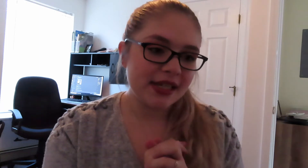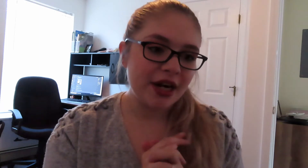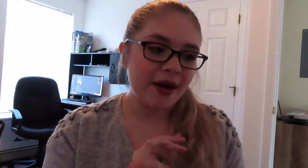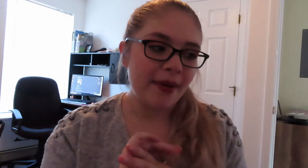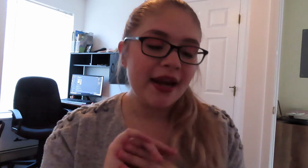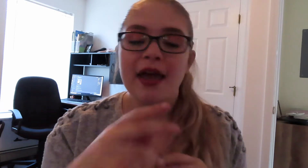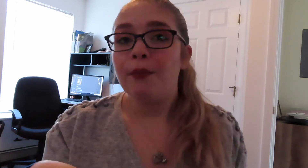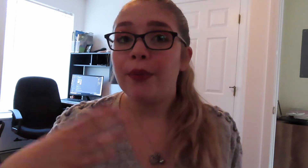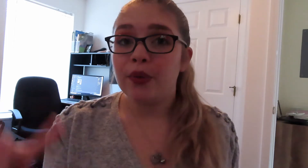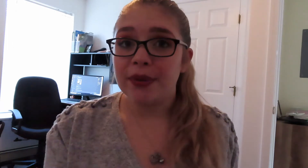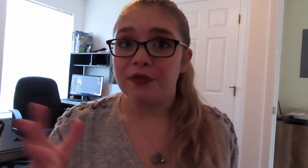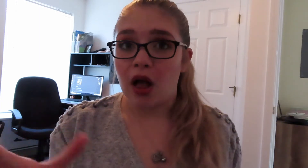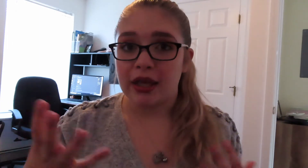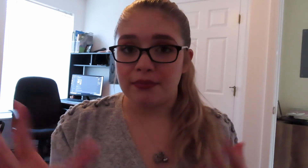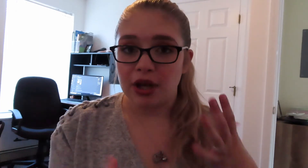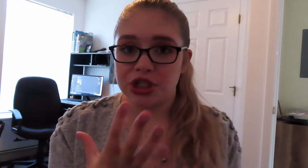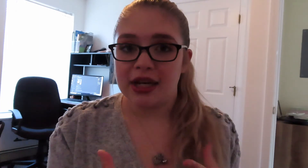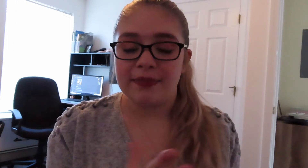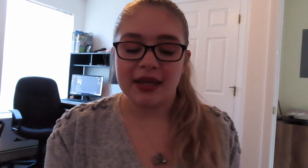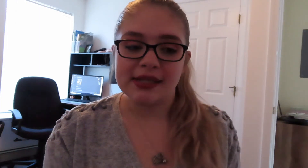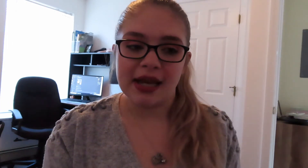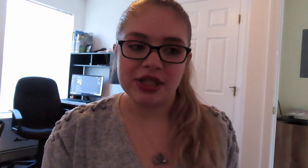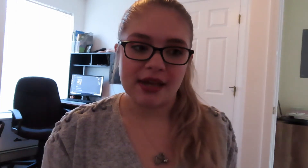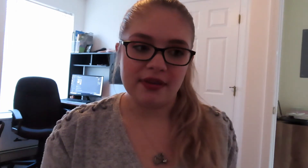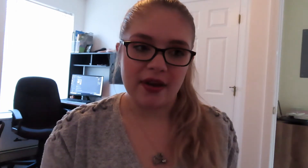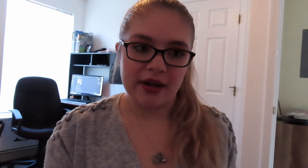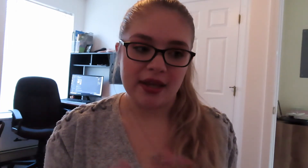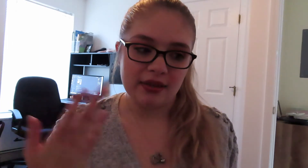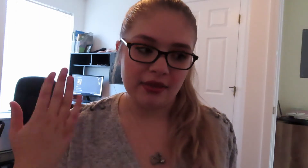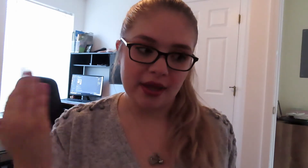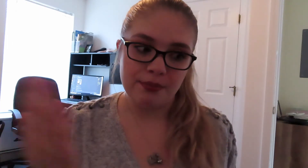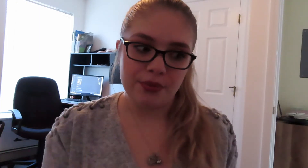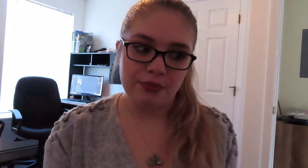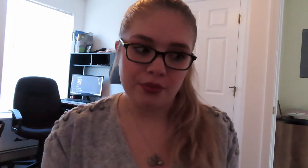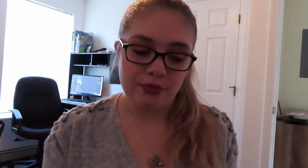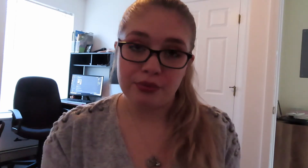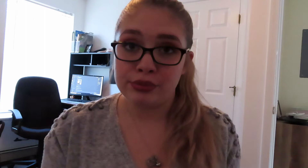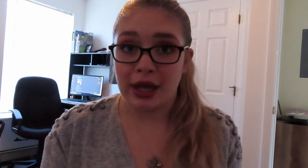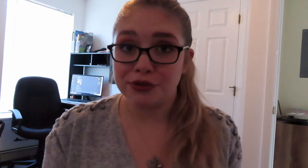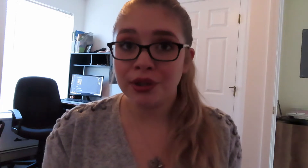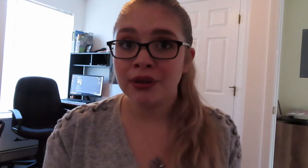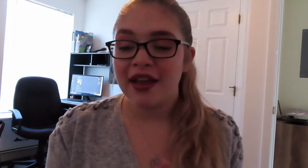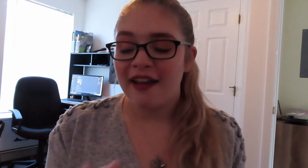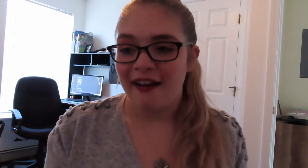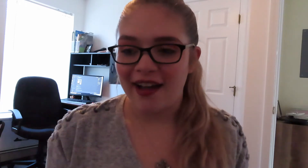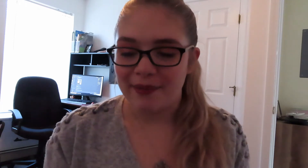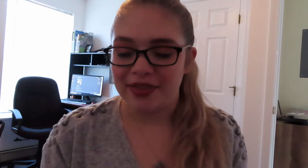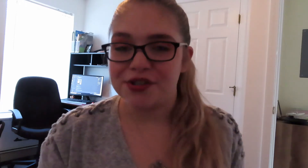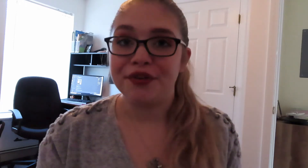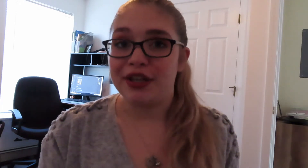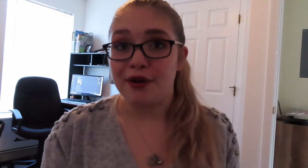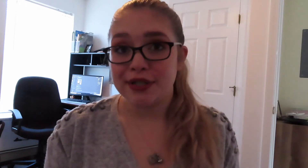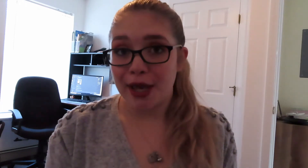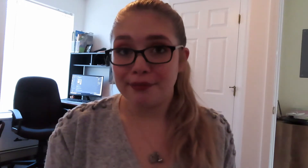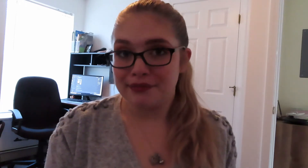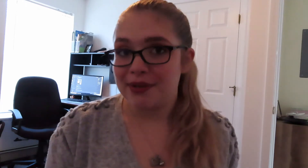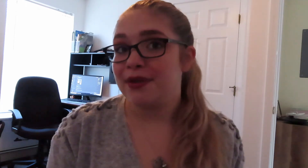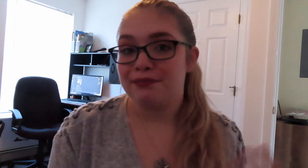see her but probably won't be vlogging much today because i just have a very like boom boom boom schedule um and there's really no time to be